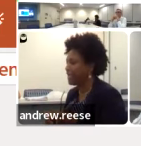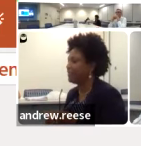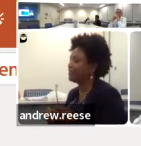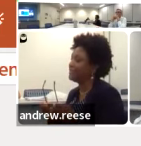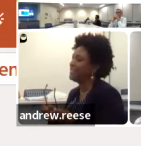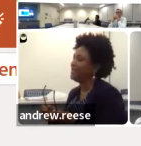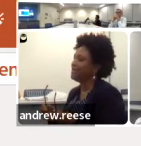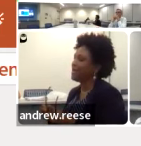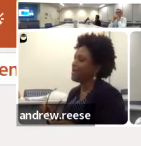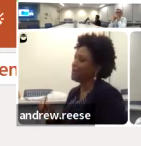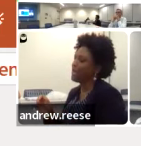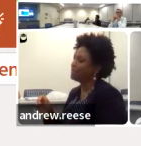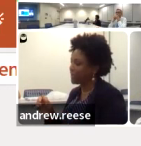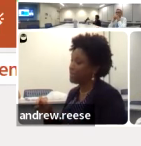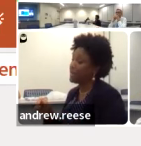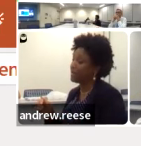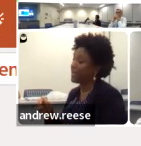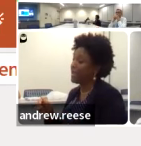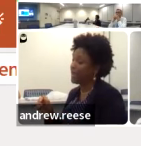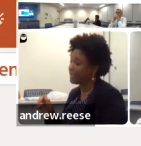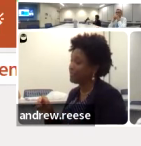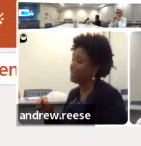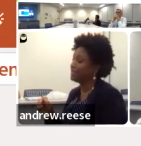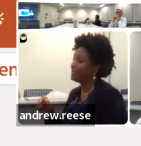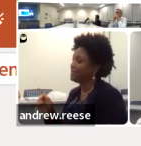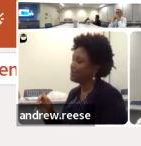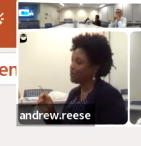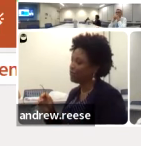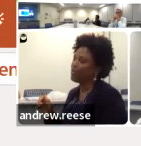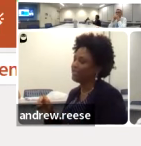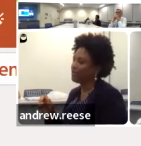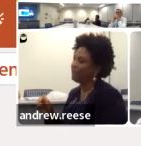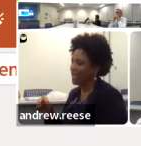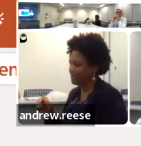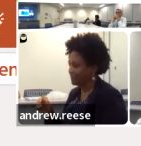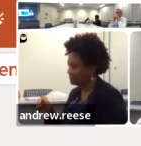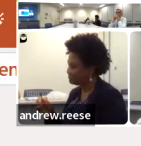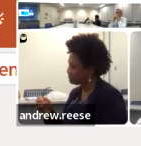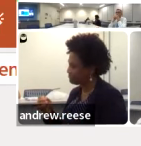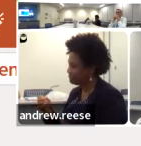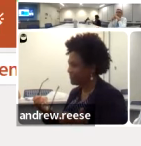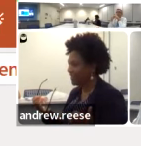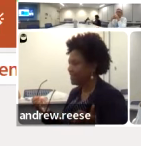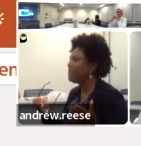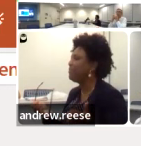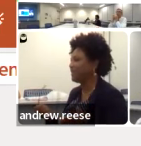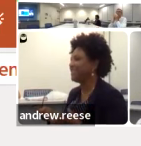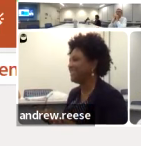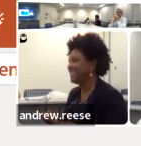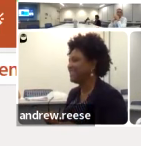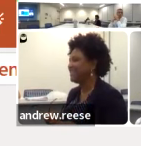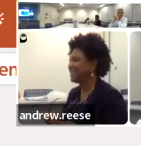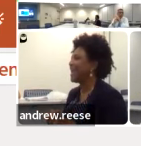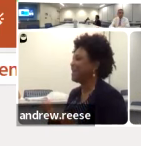service coordinator, when I'm talking about enhancement of quality of life, that